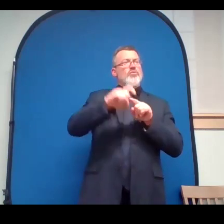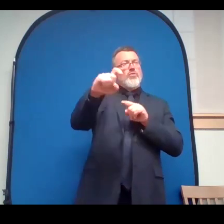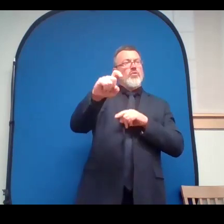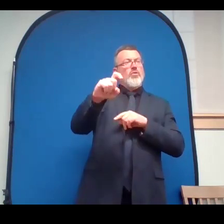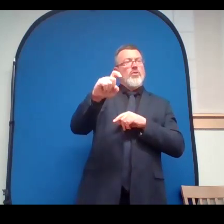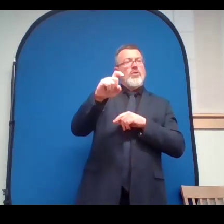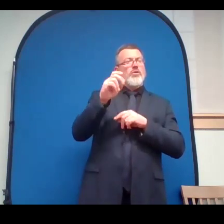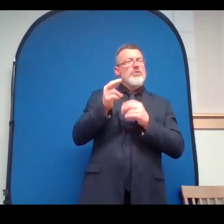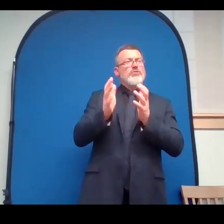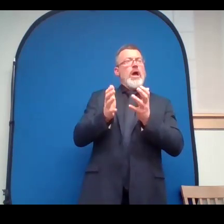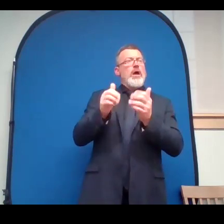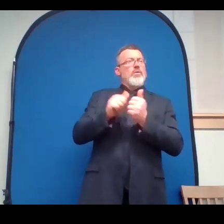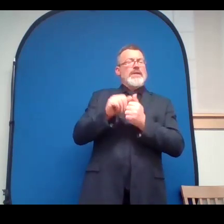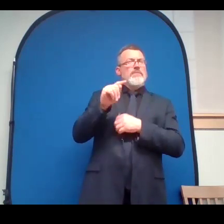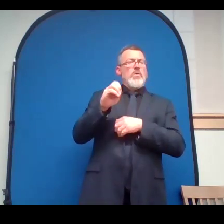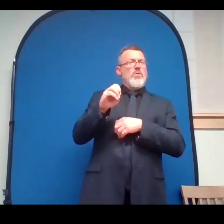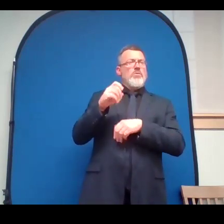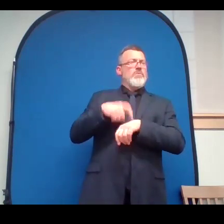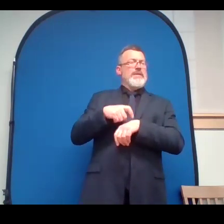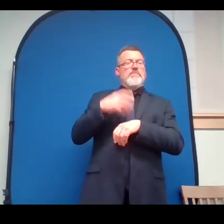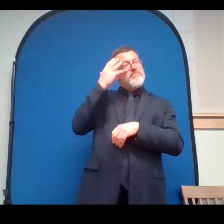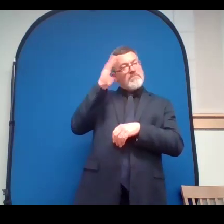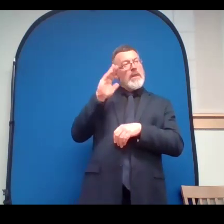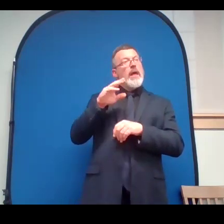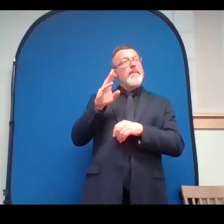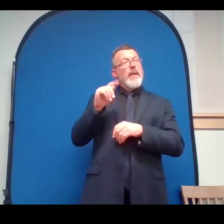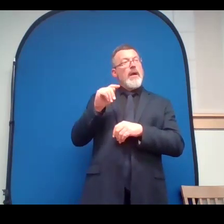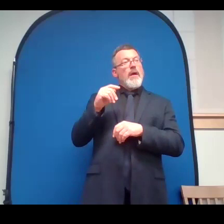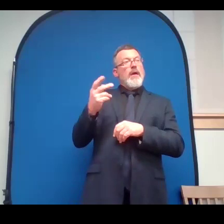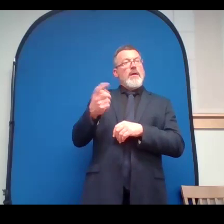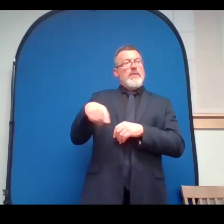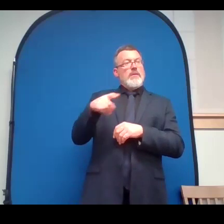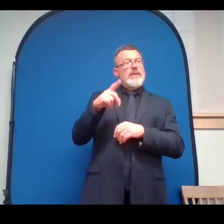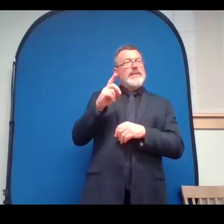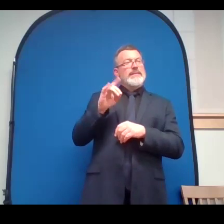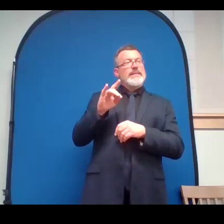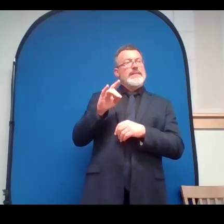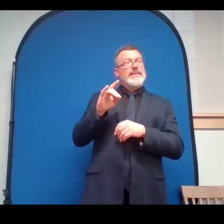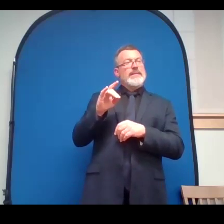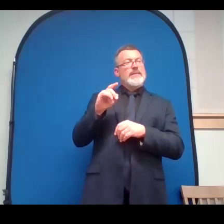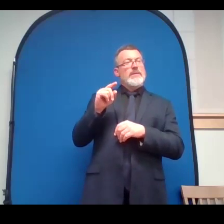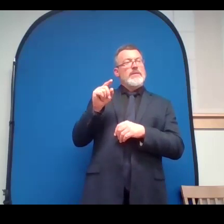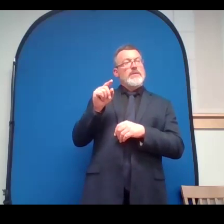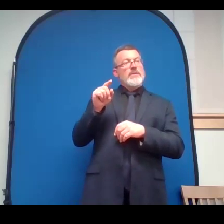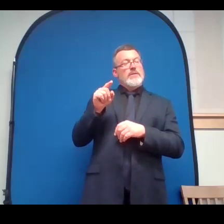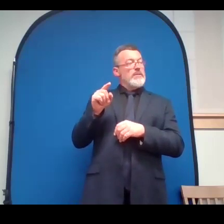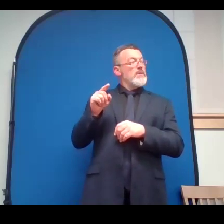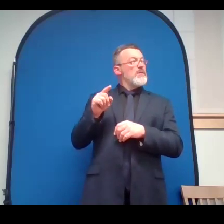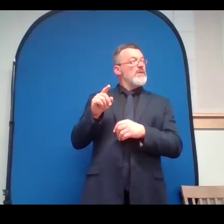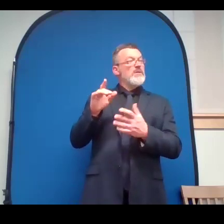Mote, but that he had reached out to Staff Sergeant Hodgson regarding the text